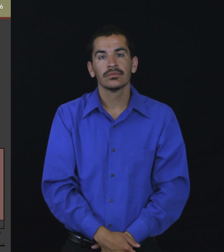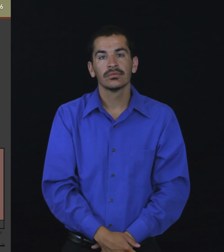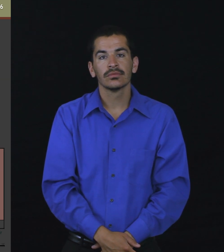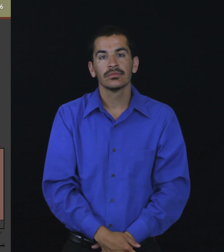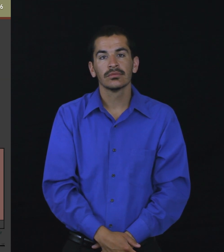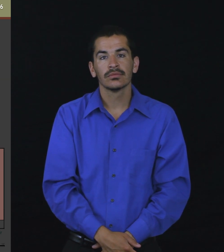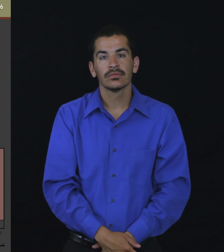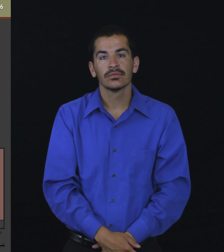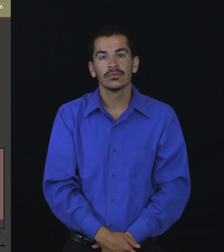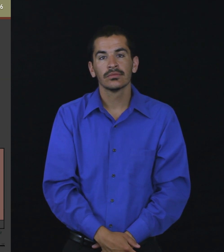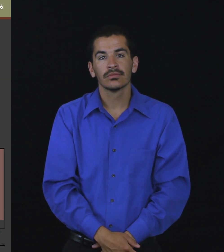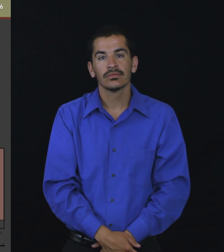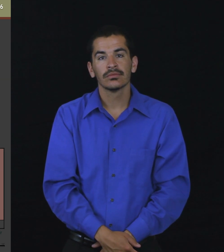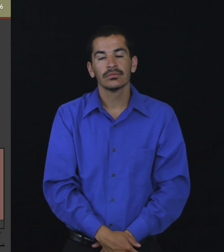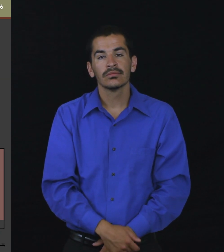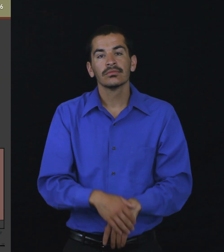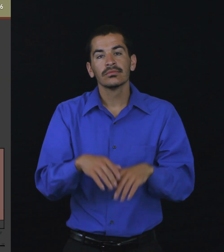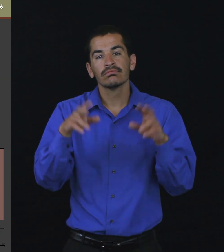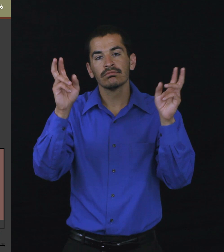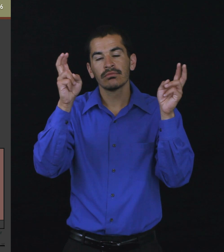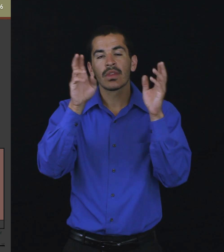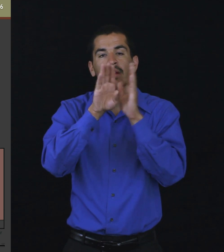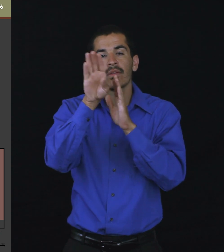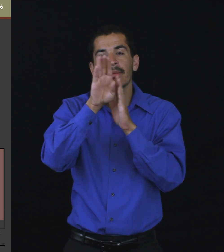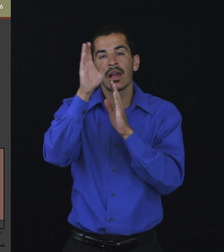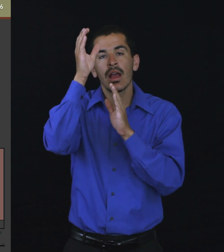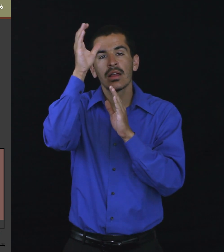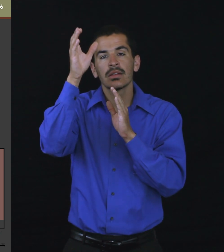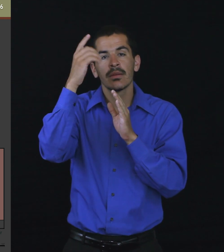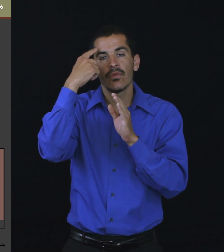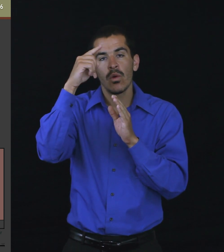Development concept, third and fourth floors.